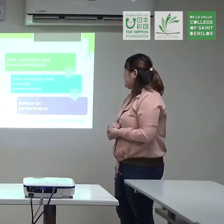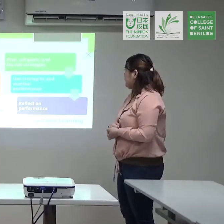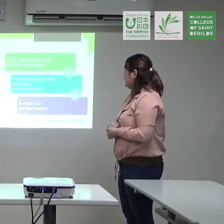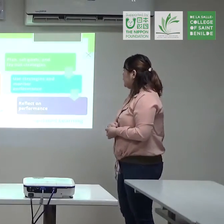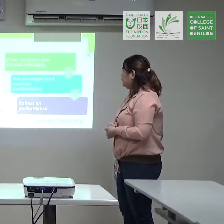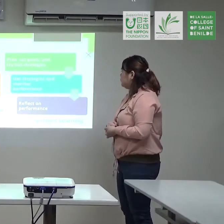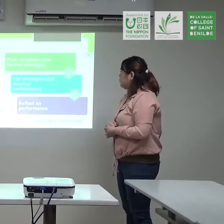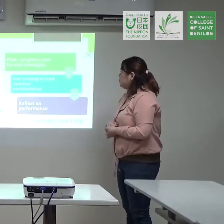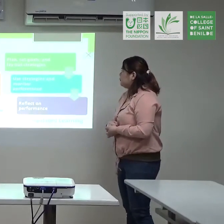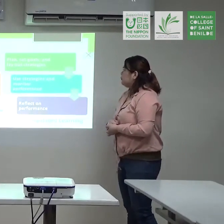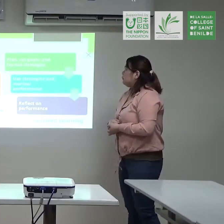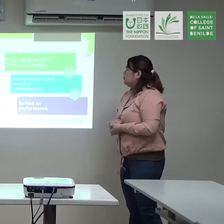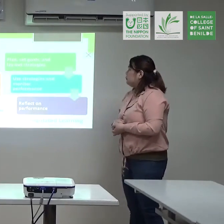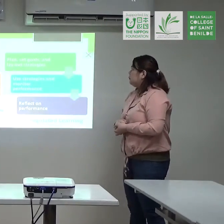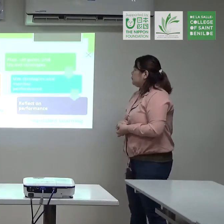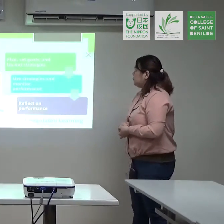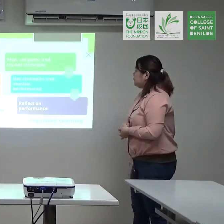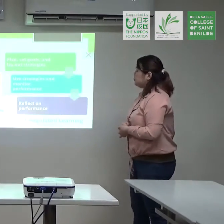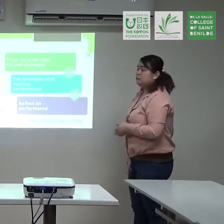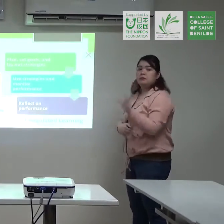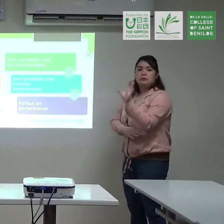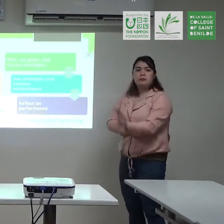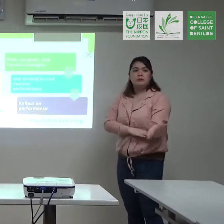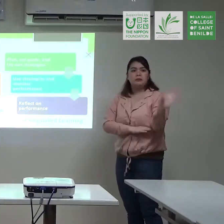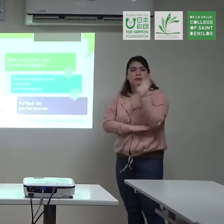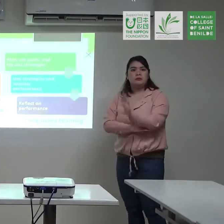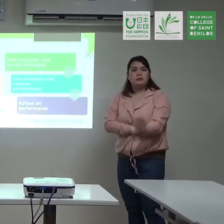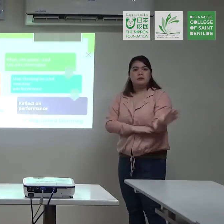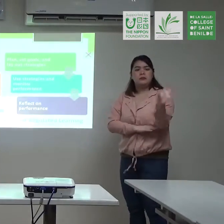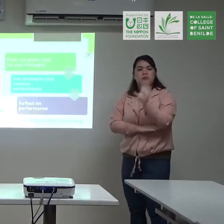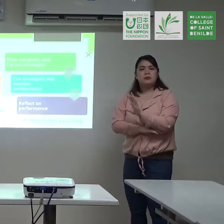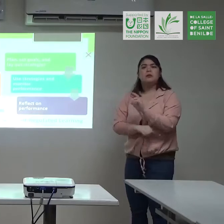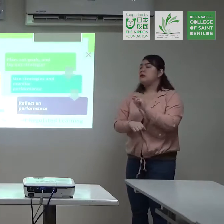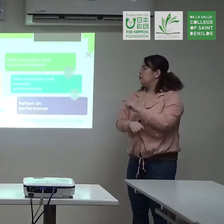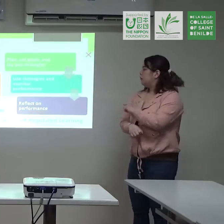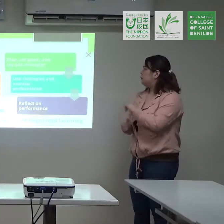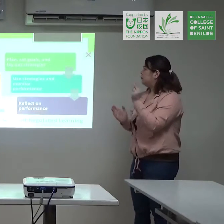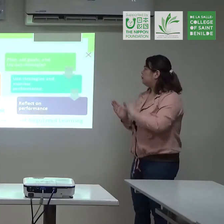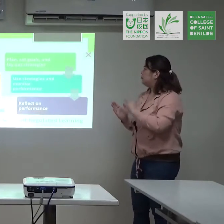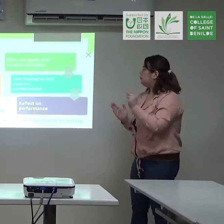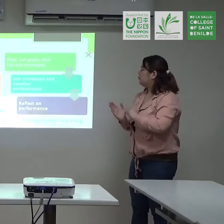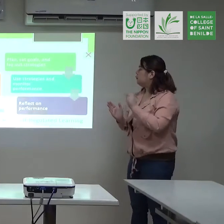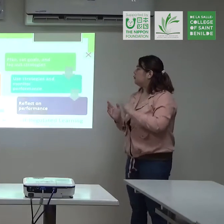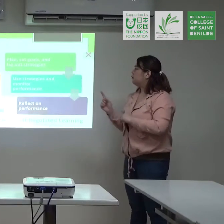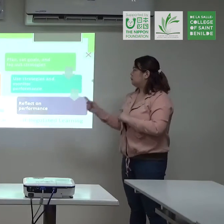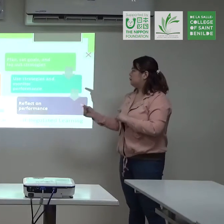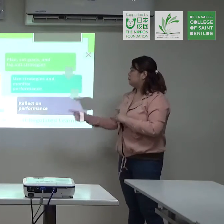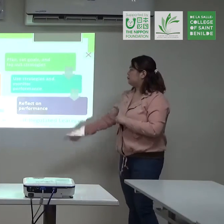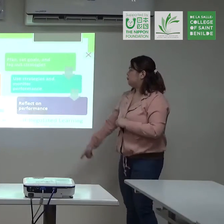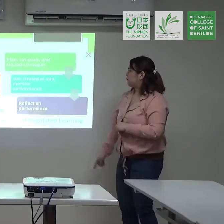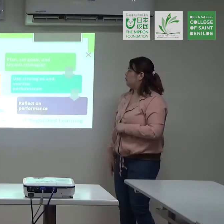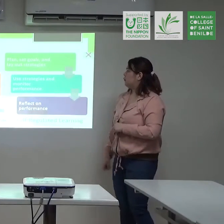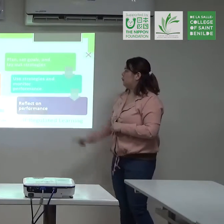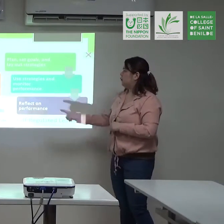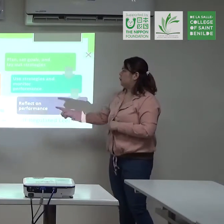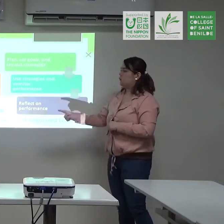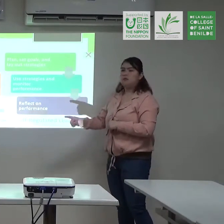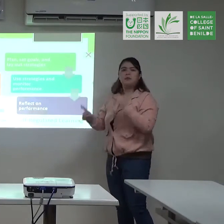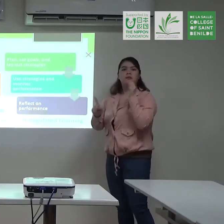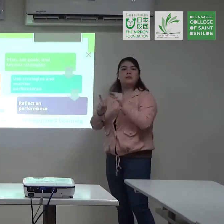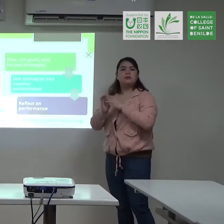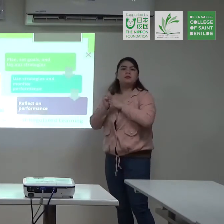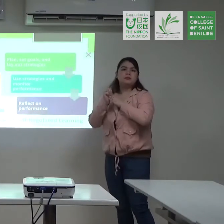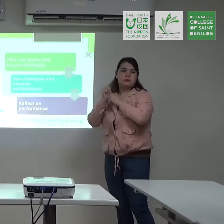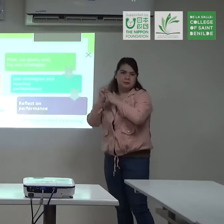From then on, it's the cycle. Use results from previous performance to guide the